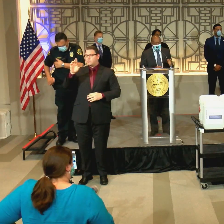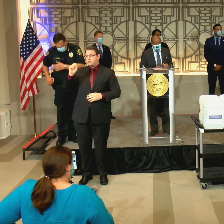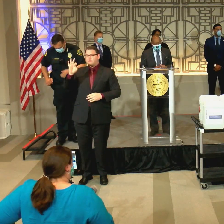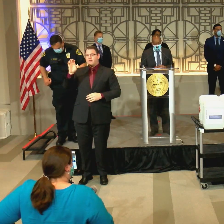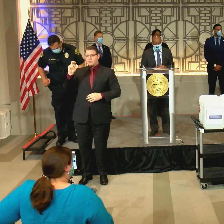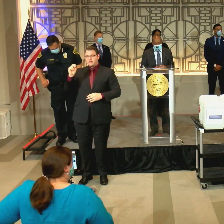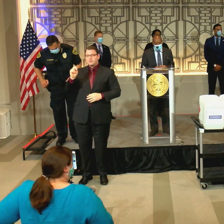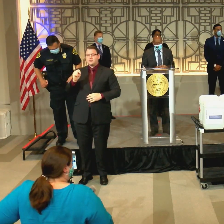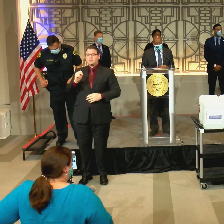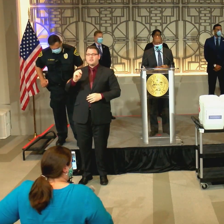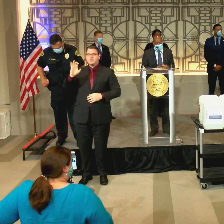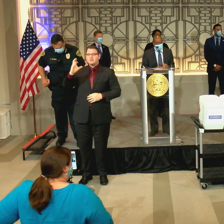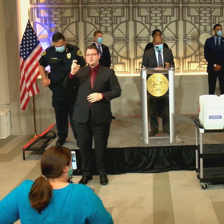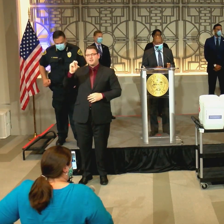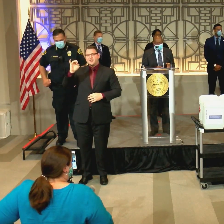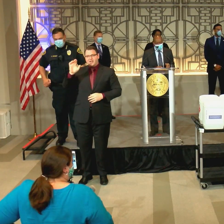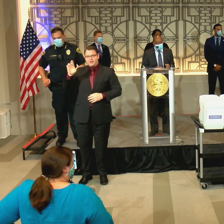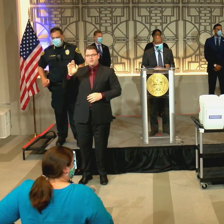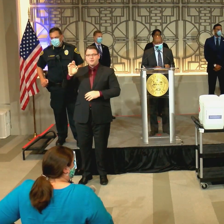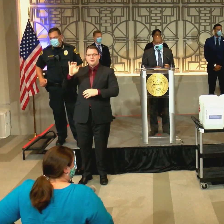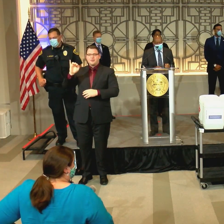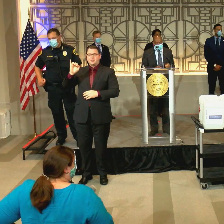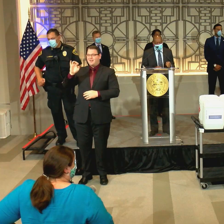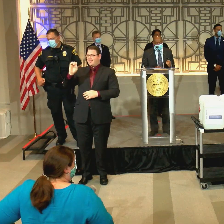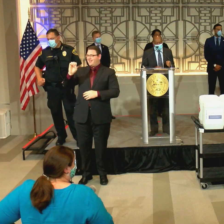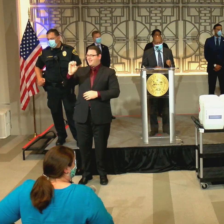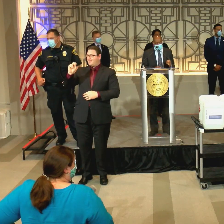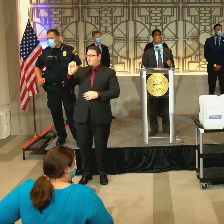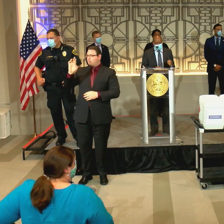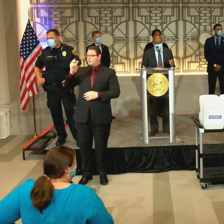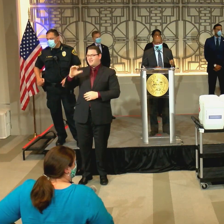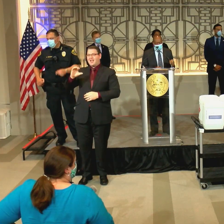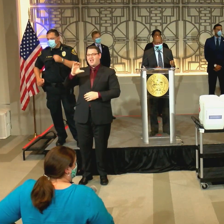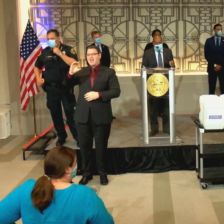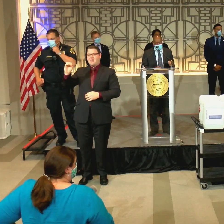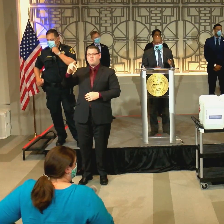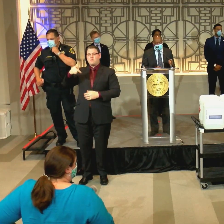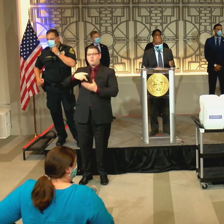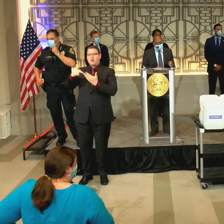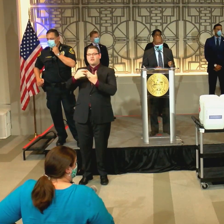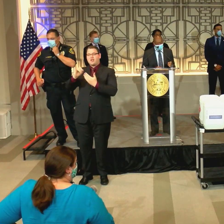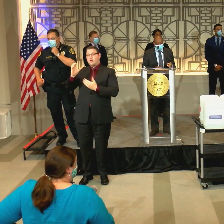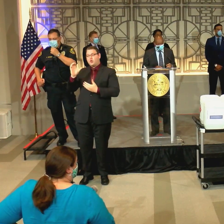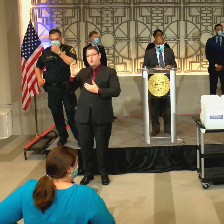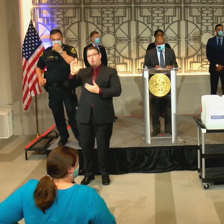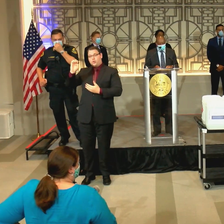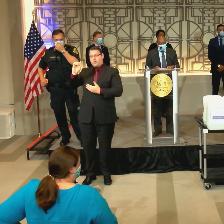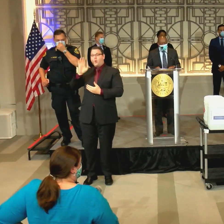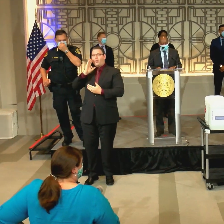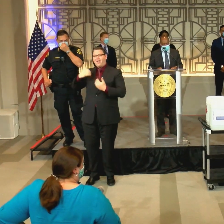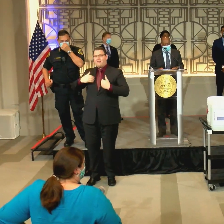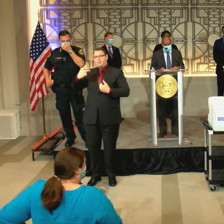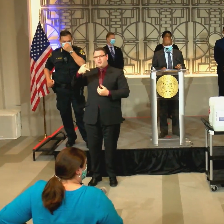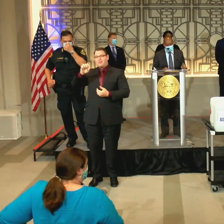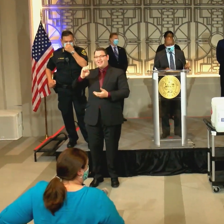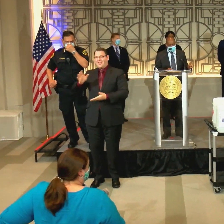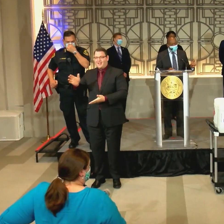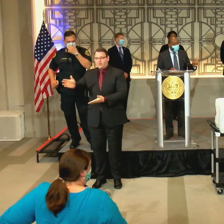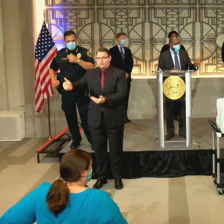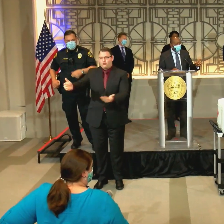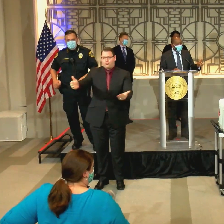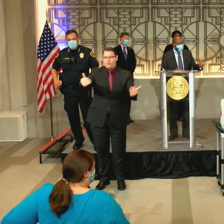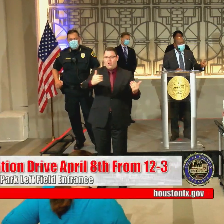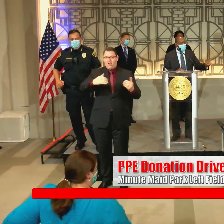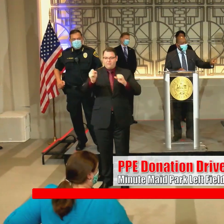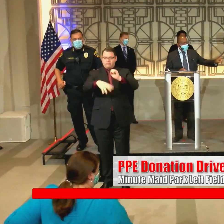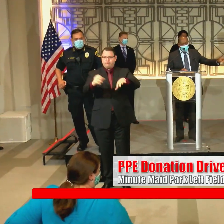Cheniere Energy, and Project Cure are hosting a PPE donation drive tomorrow from noon to 3 at